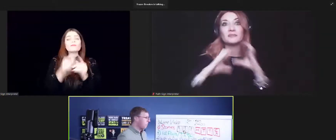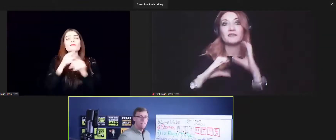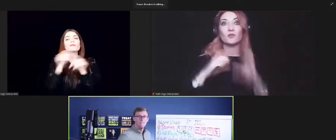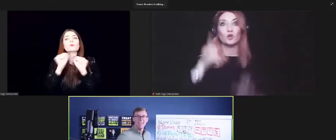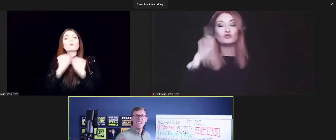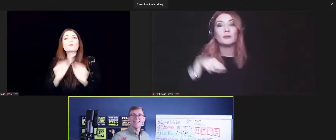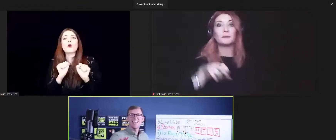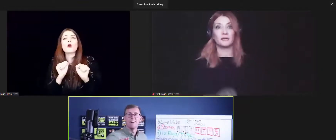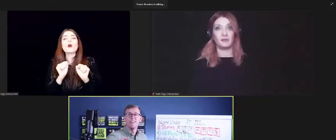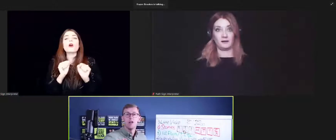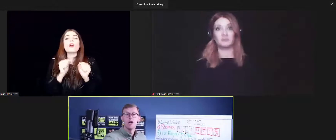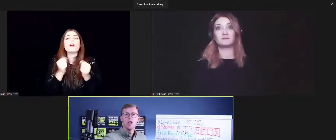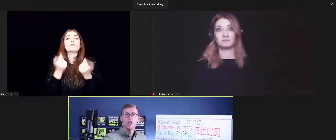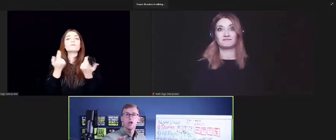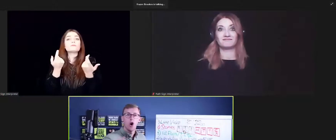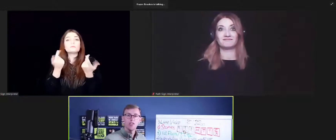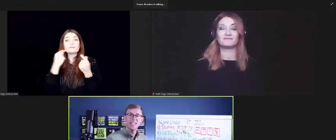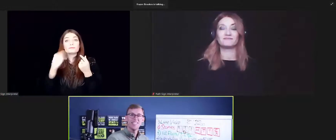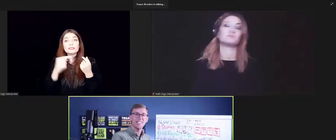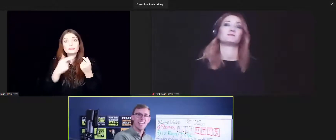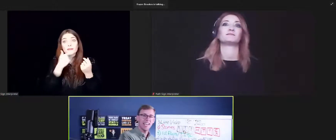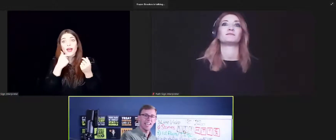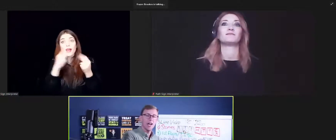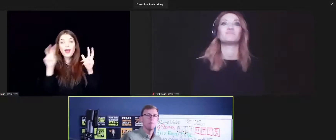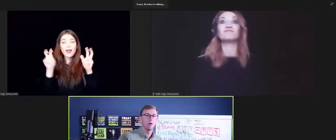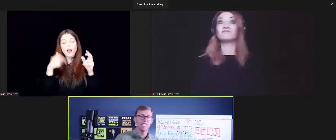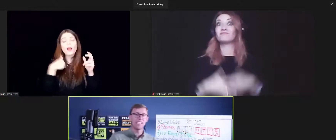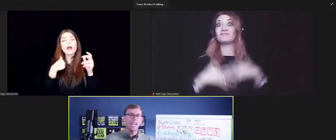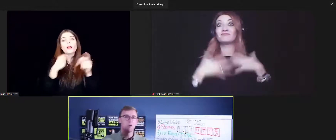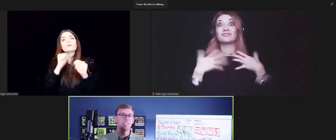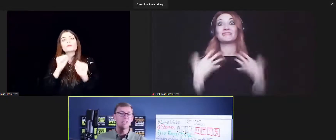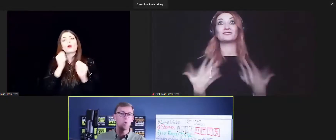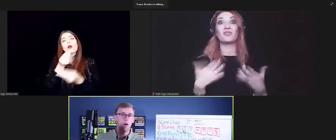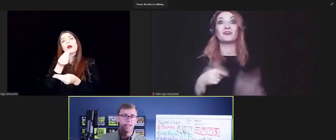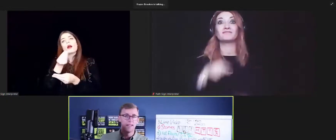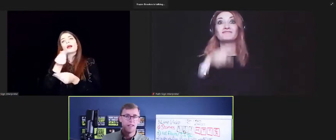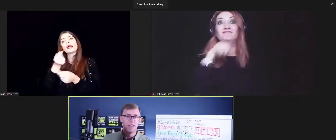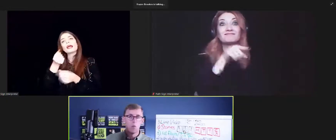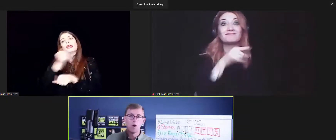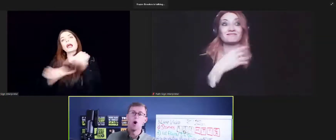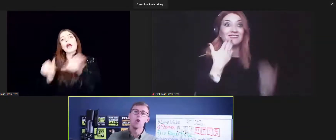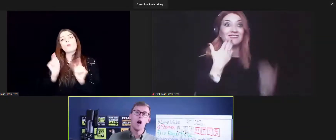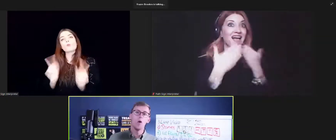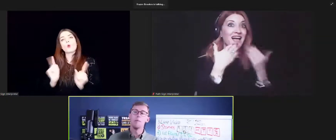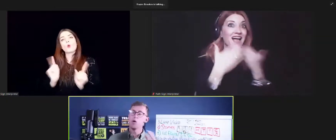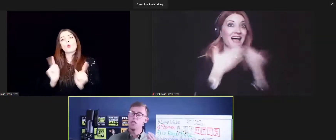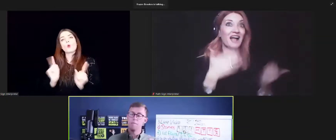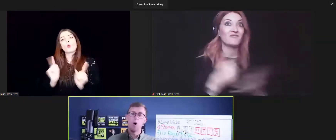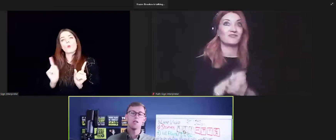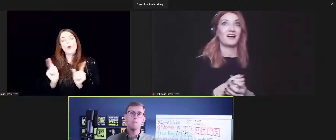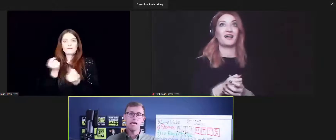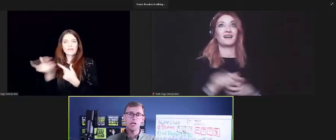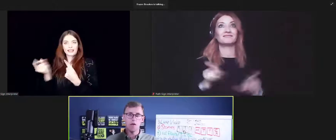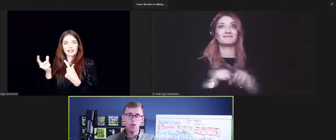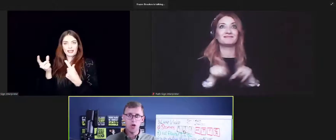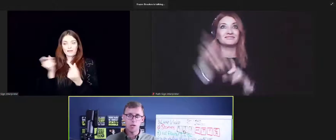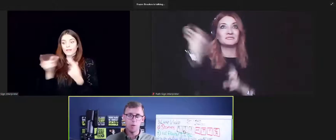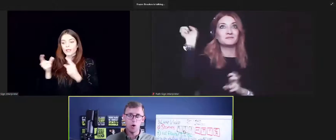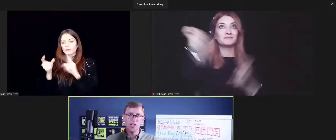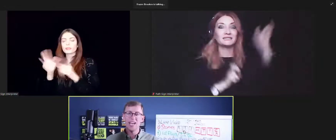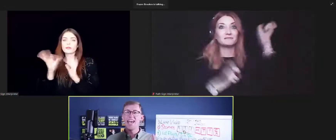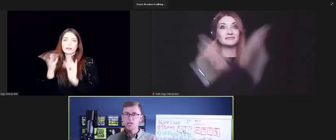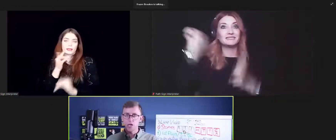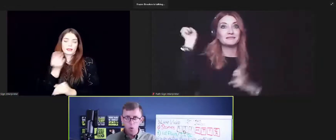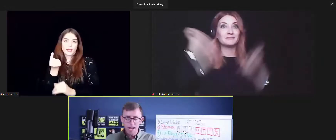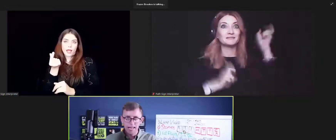commissions. Here's the thing. Content is king, but engagement is queen. We all know the most important piece on the